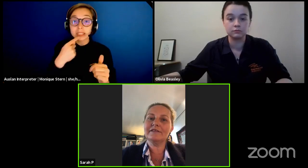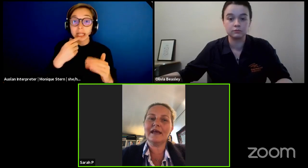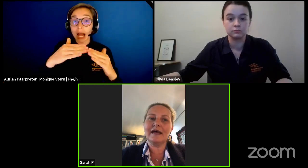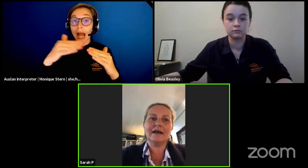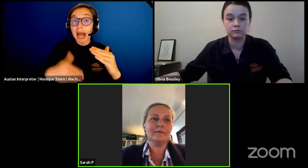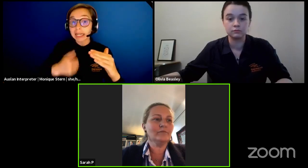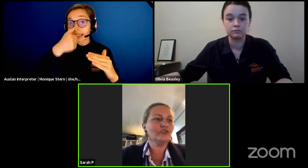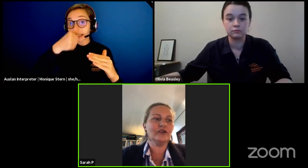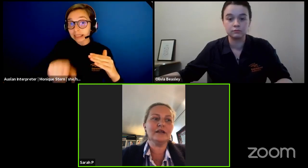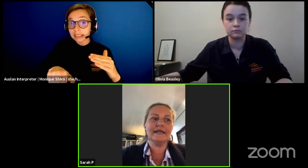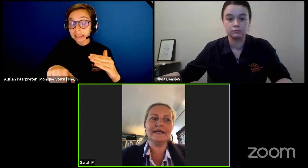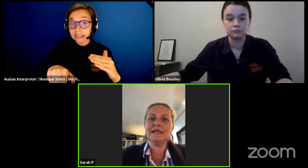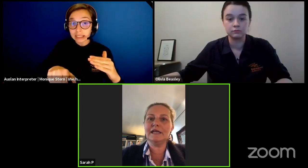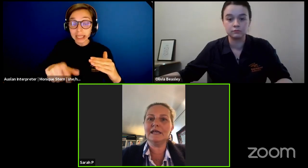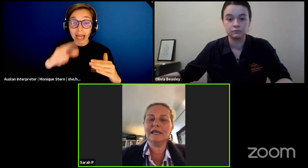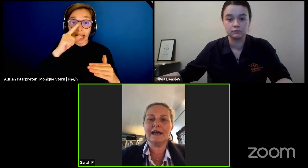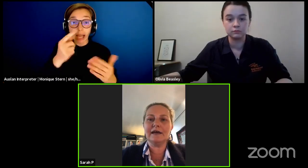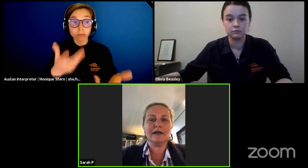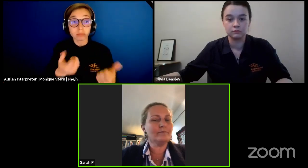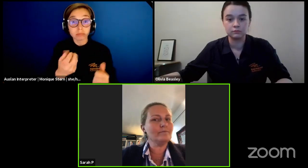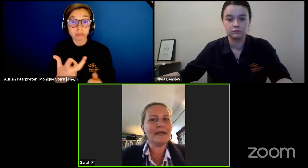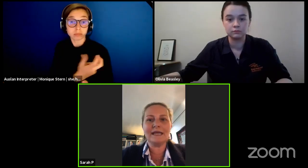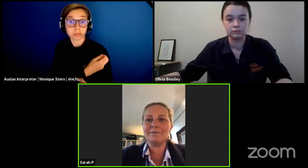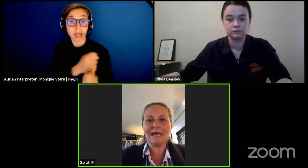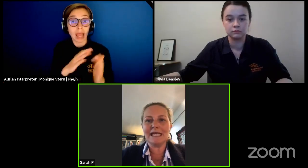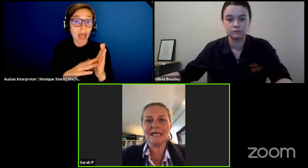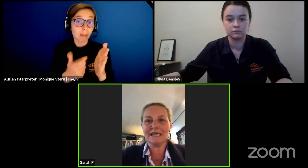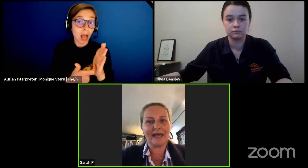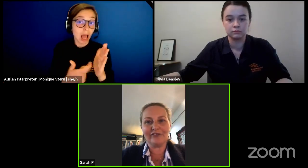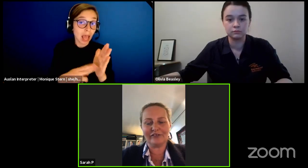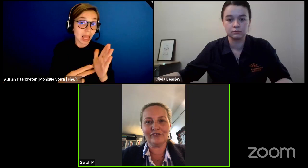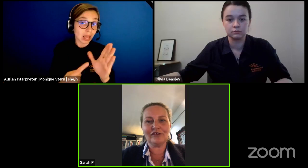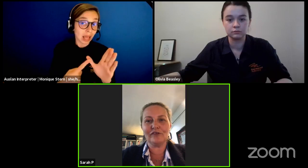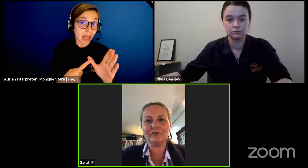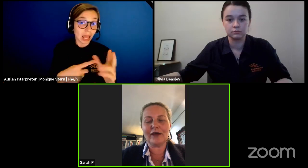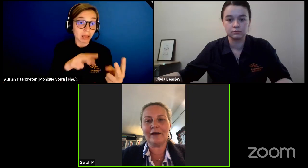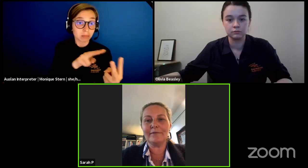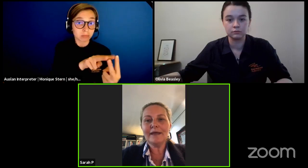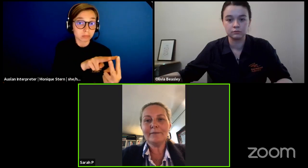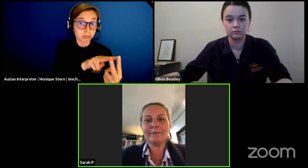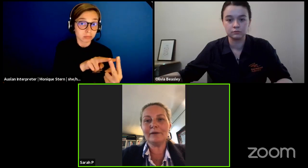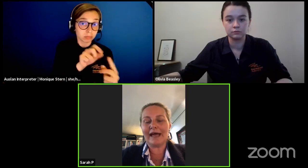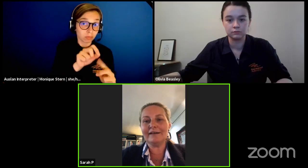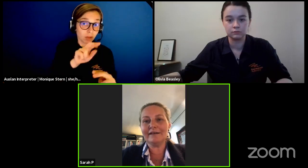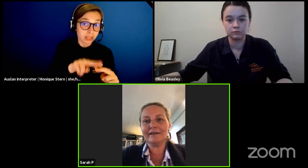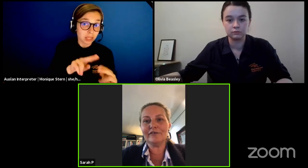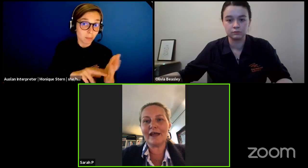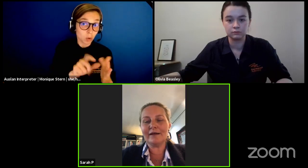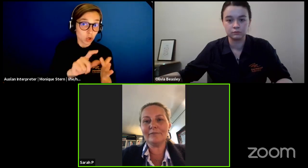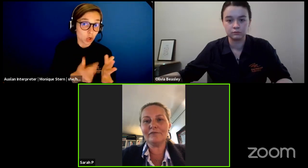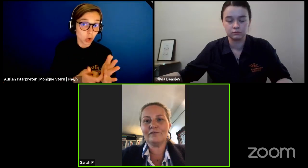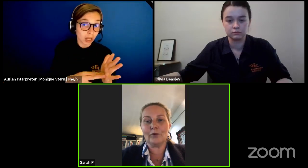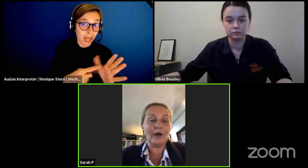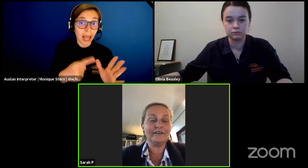But certainly many thousands of people